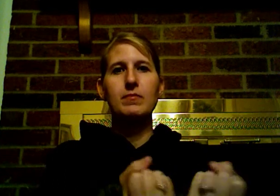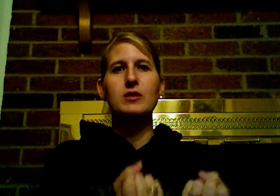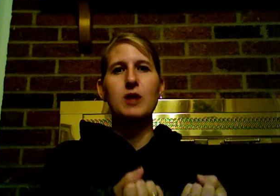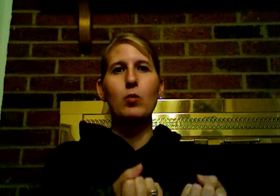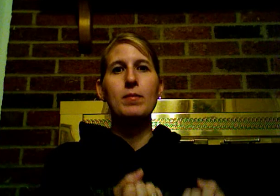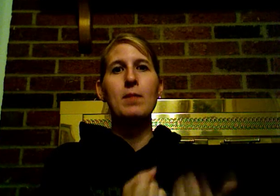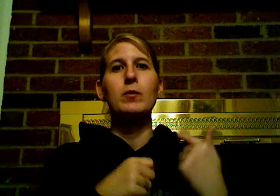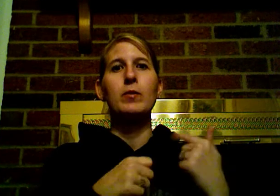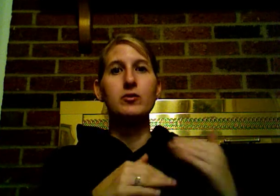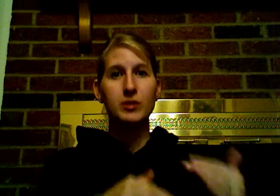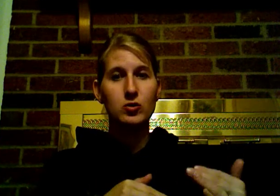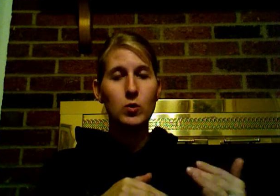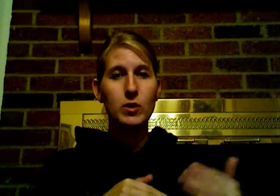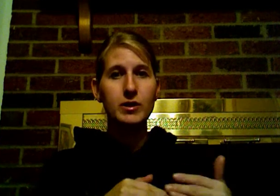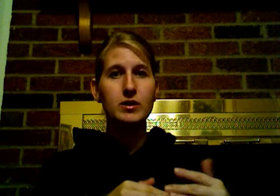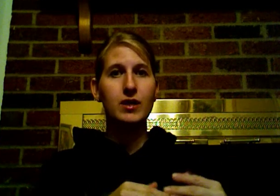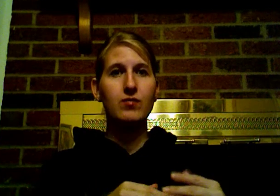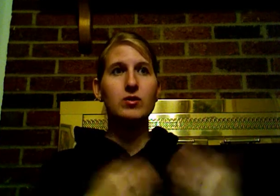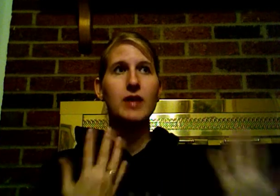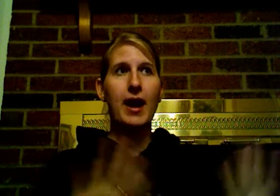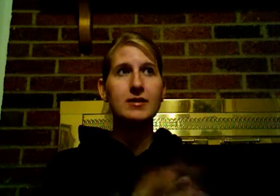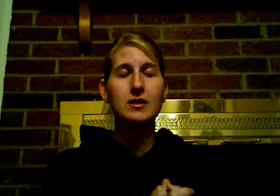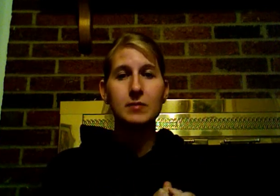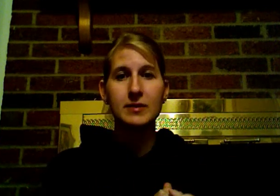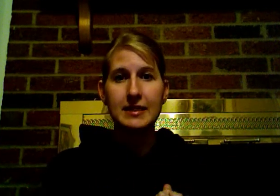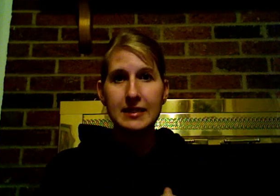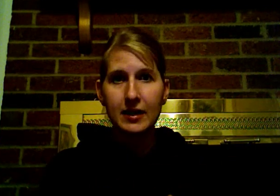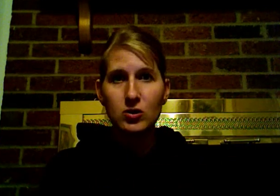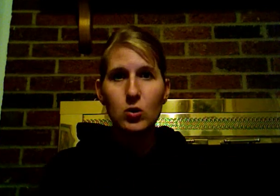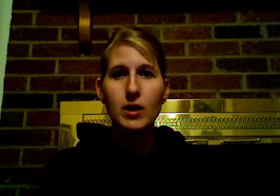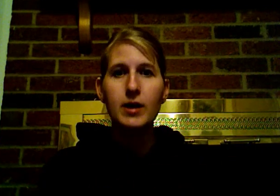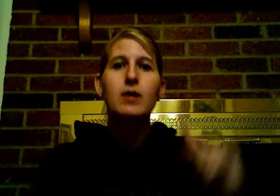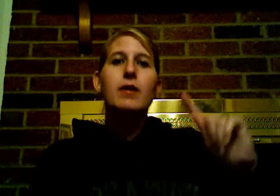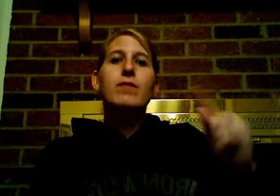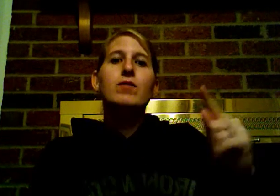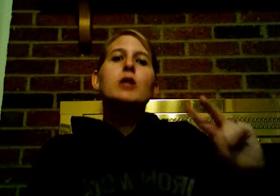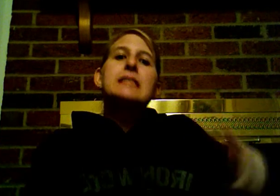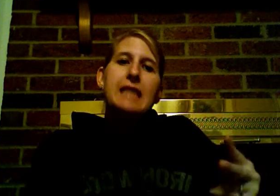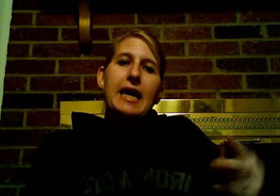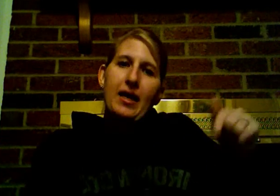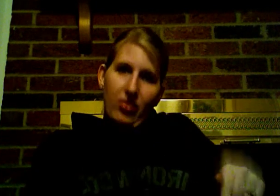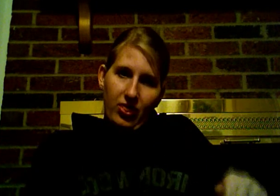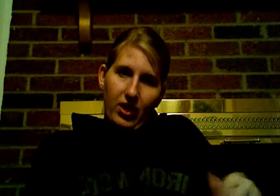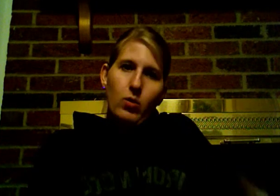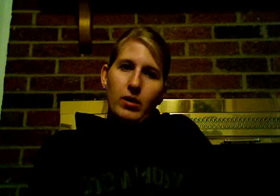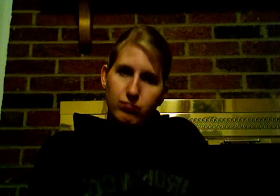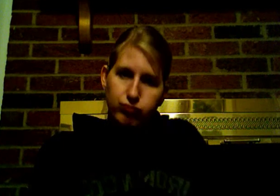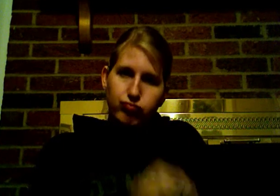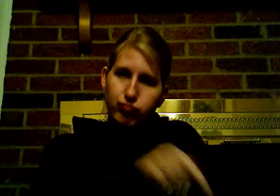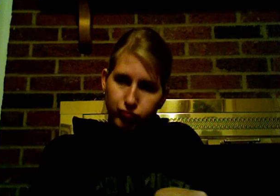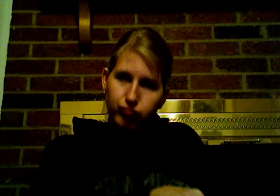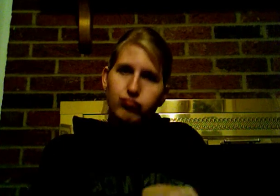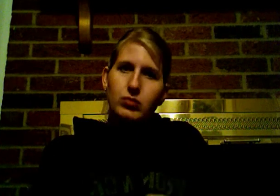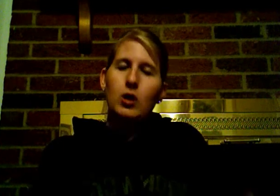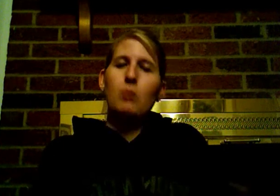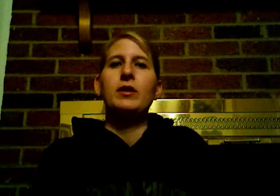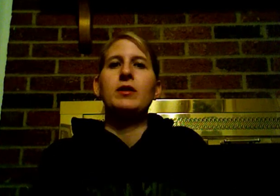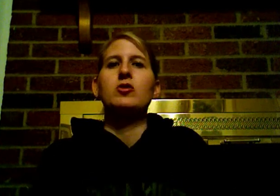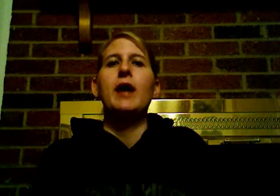So remember, when you're doing drawers, if you tell someone what's in the second drawer, second, that one, put it in the drawer. I